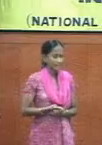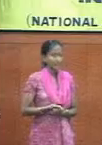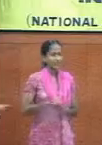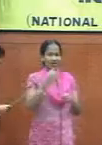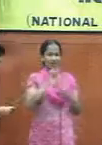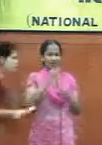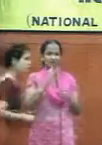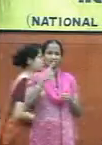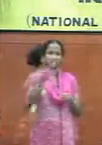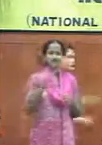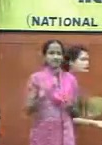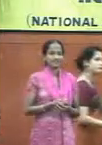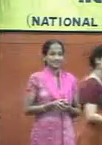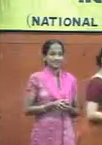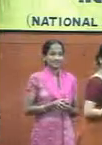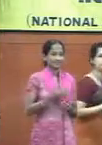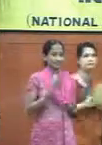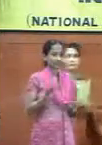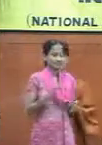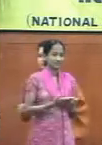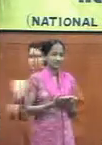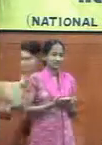government. Thank you.